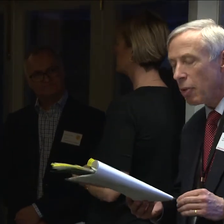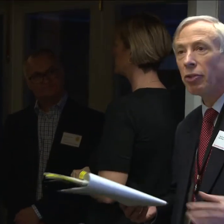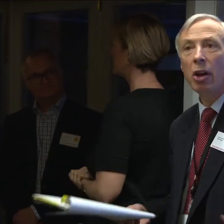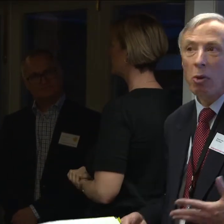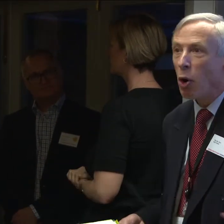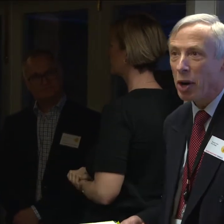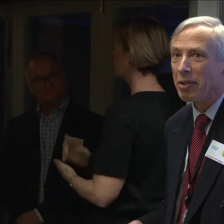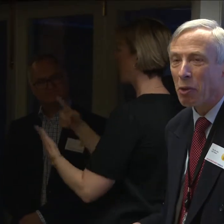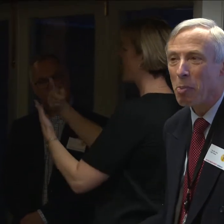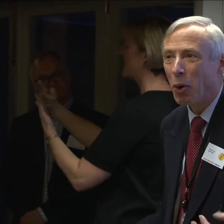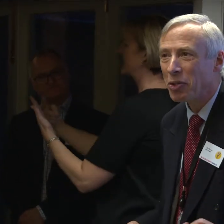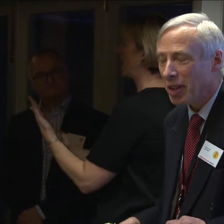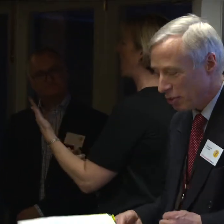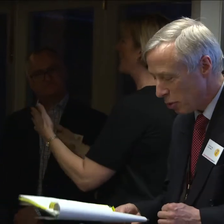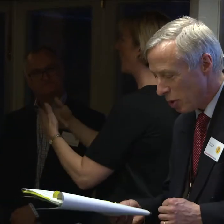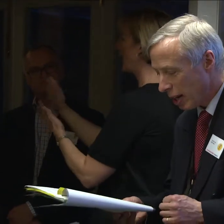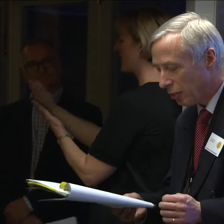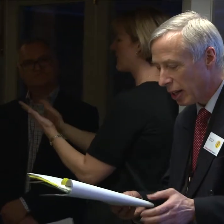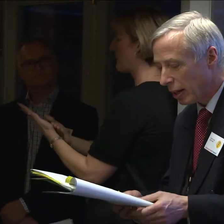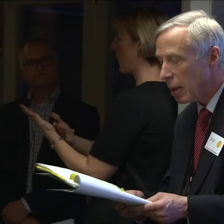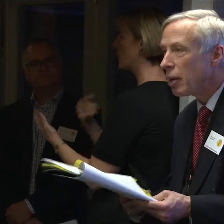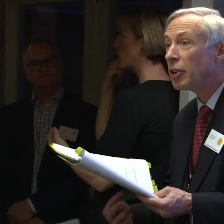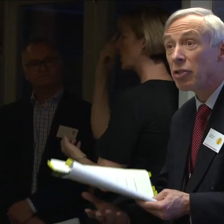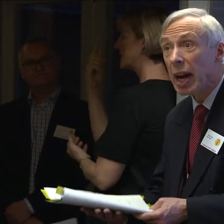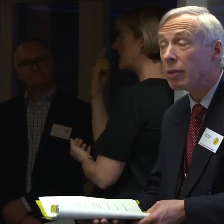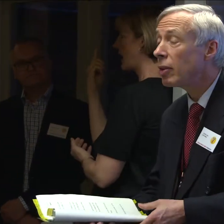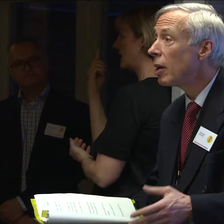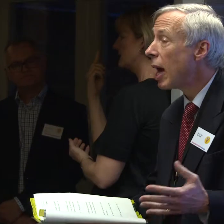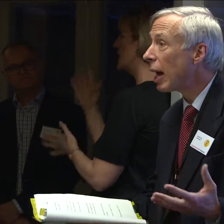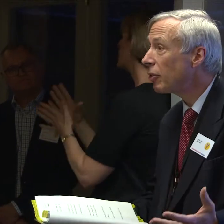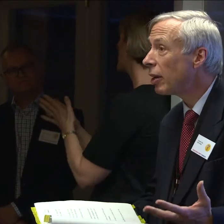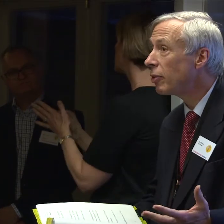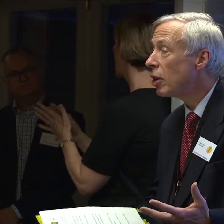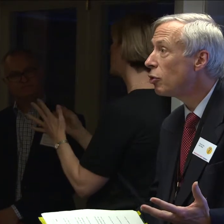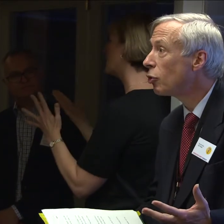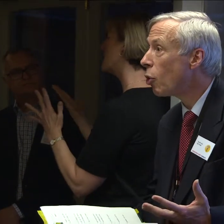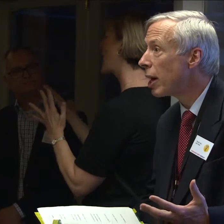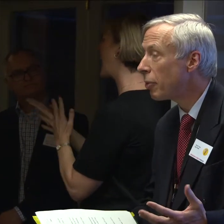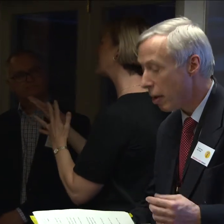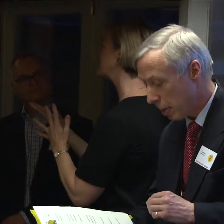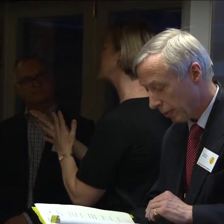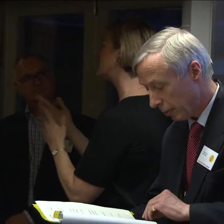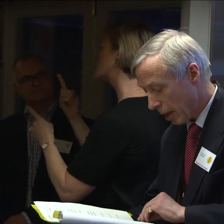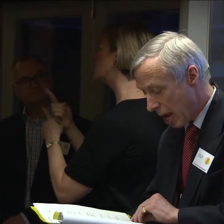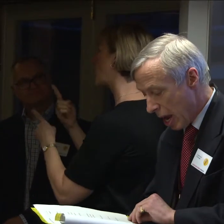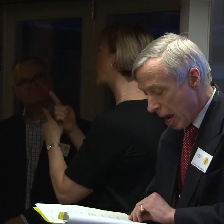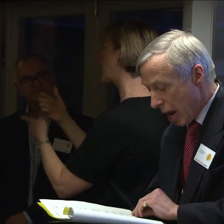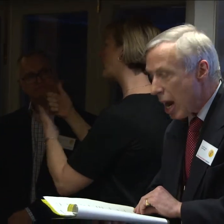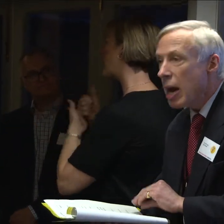And there is a lot more in the report to consider, such as access to talking therapies.